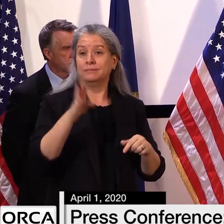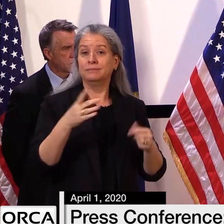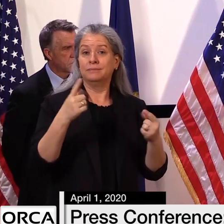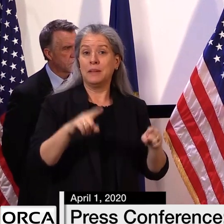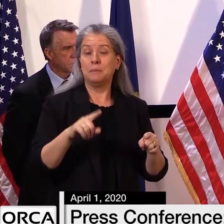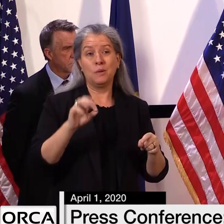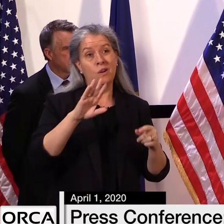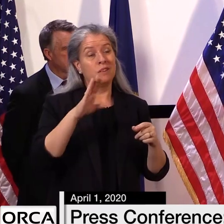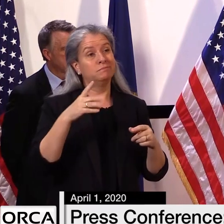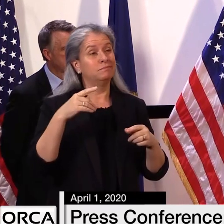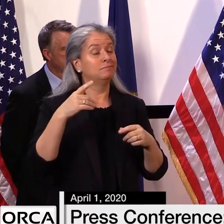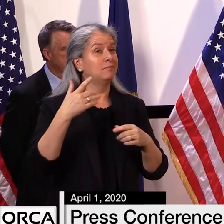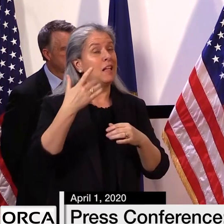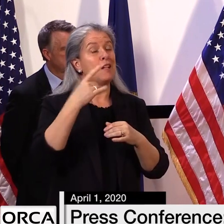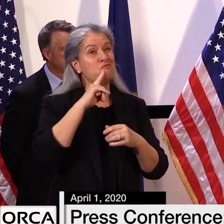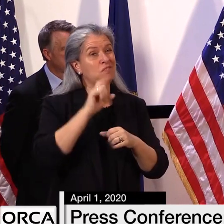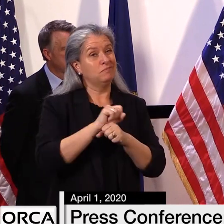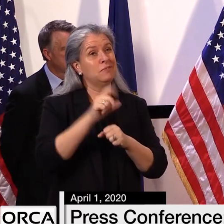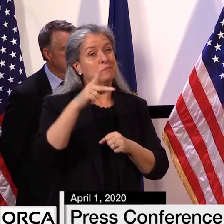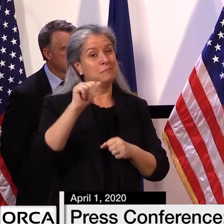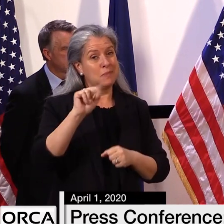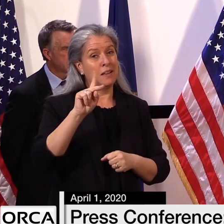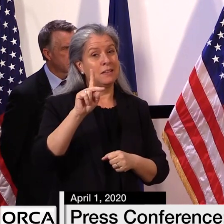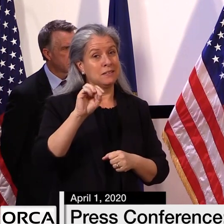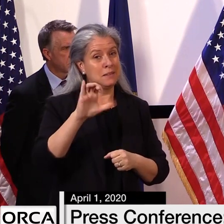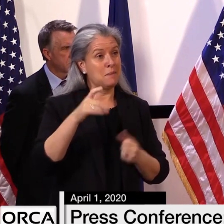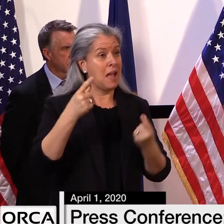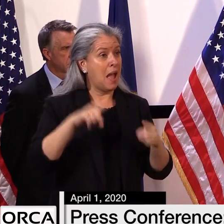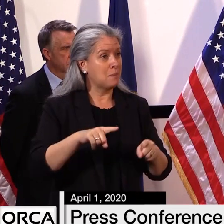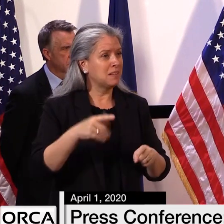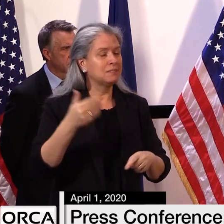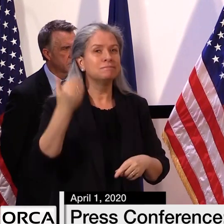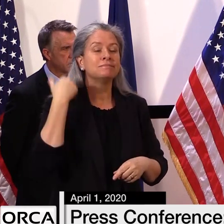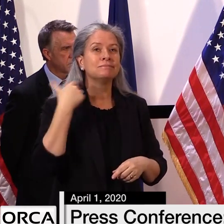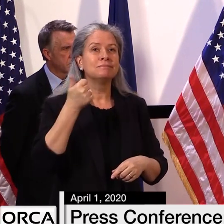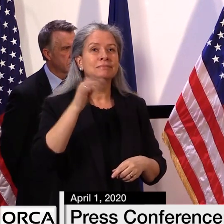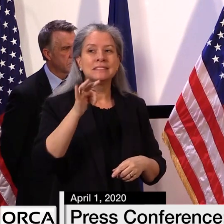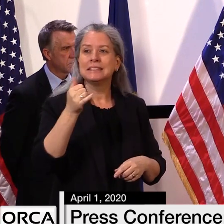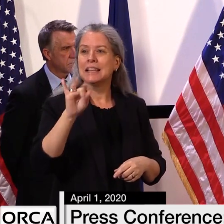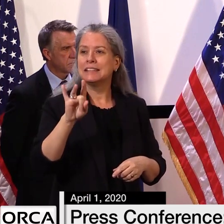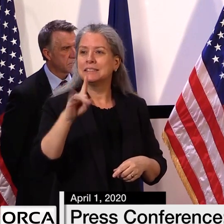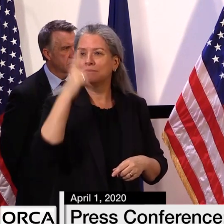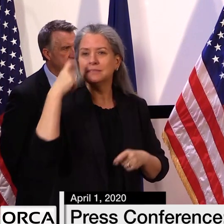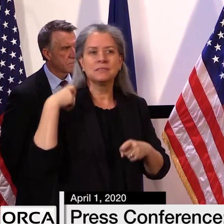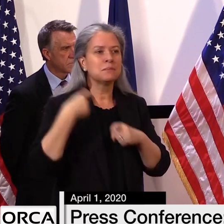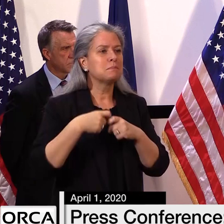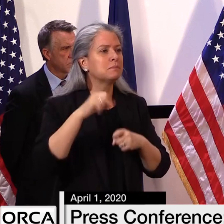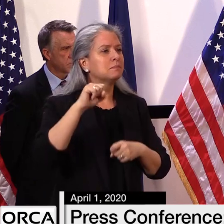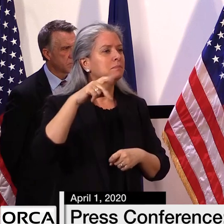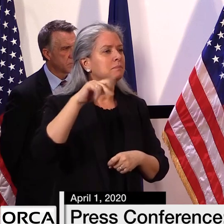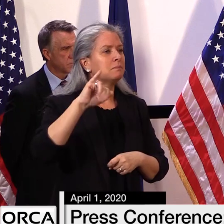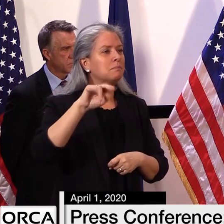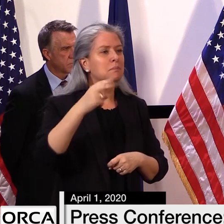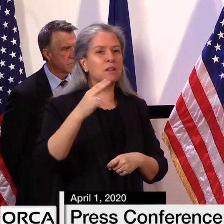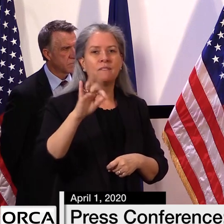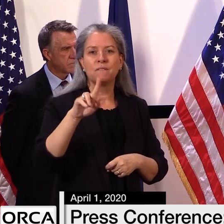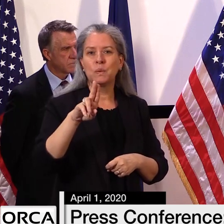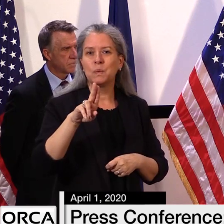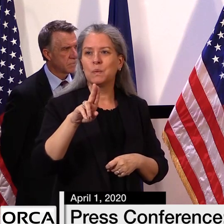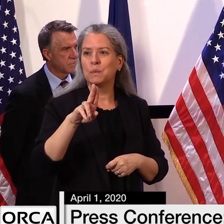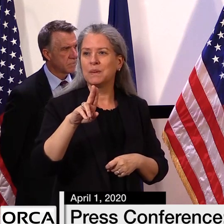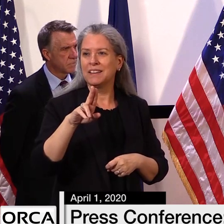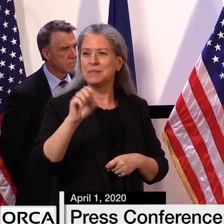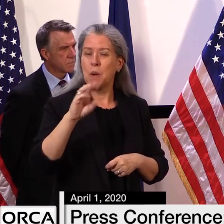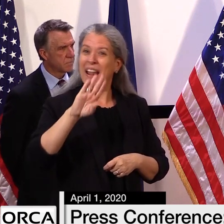century. The last pandemic we have to face was in 1918, the Spanish flu, and it's been 100